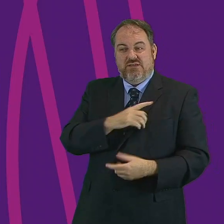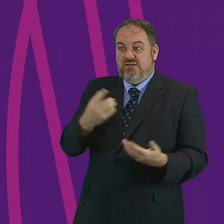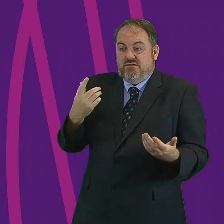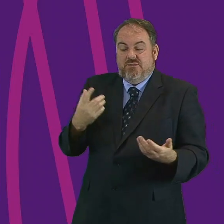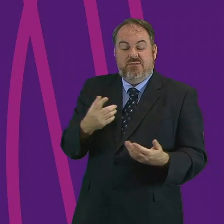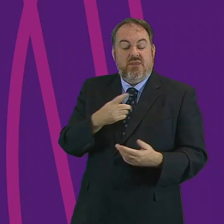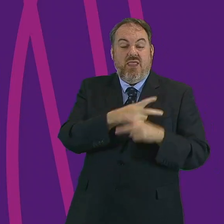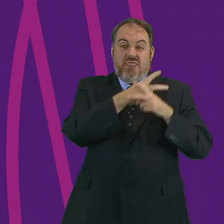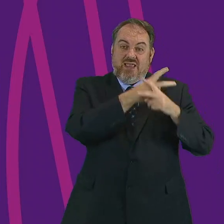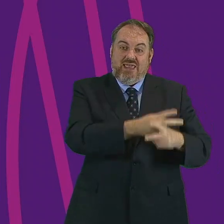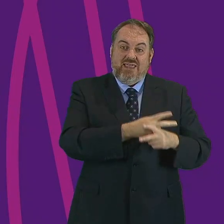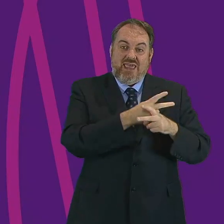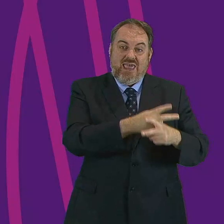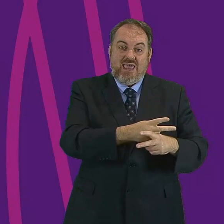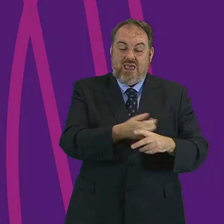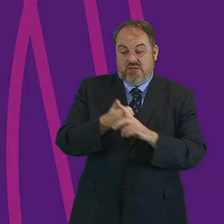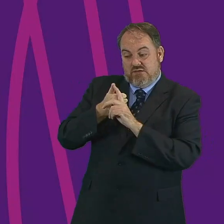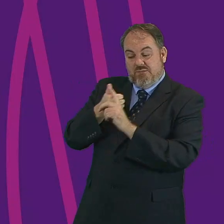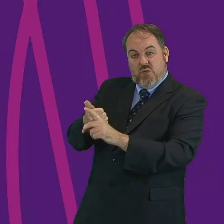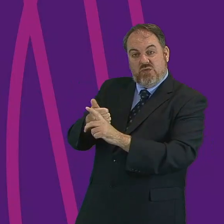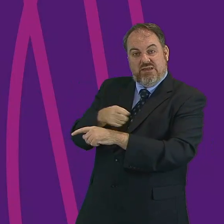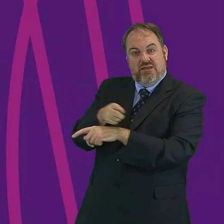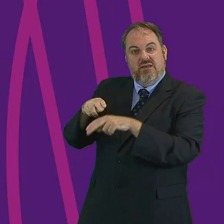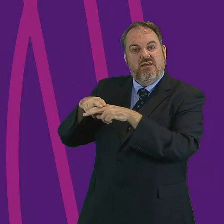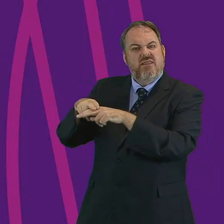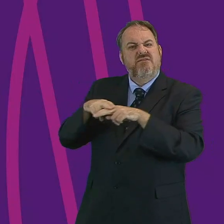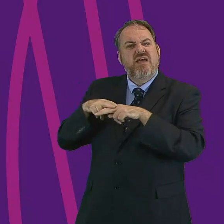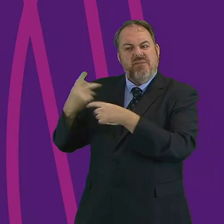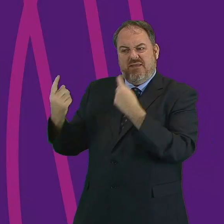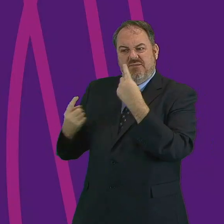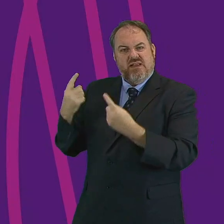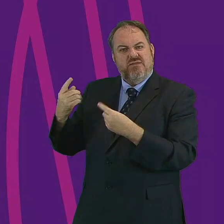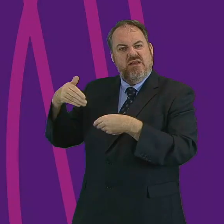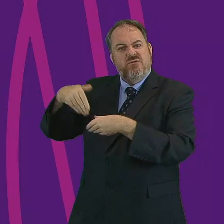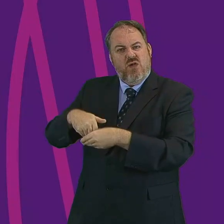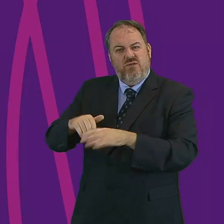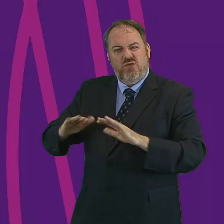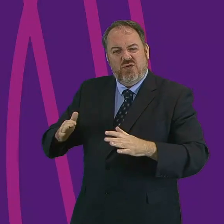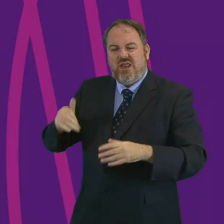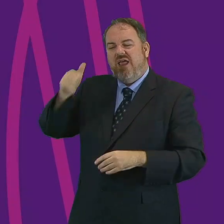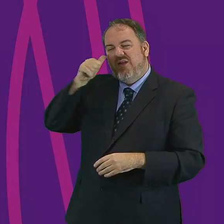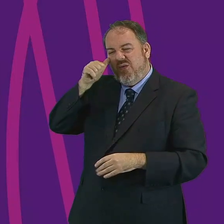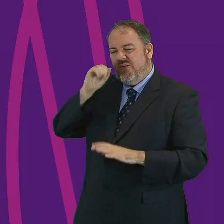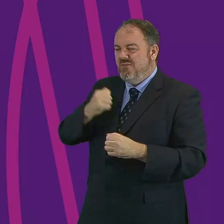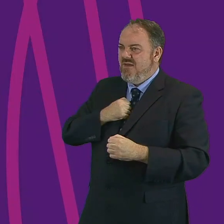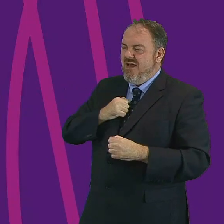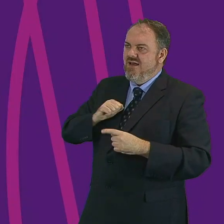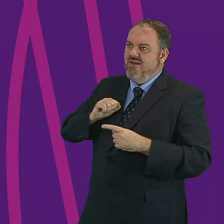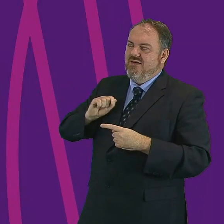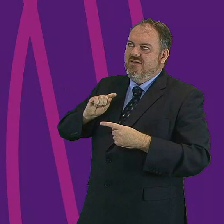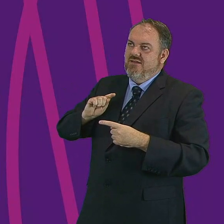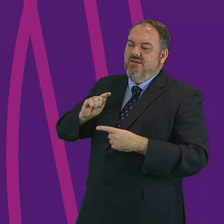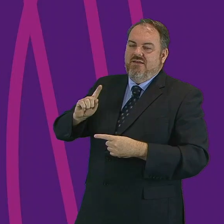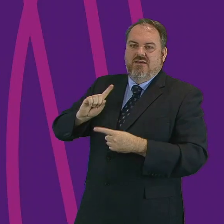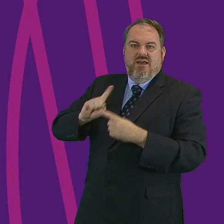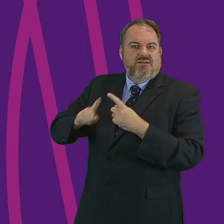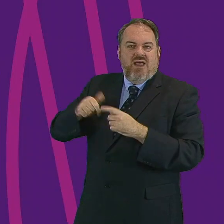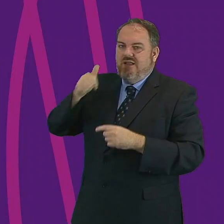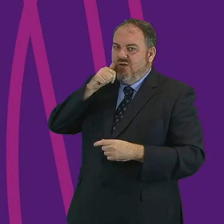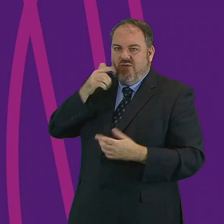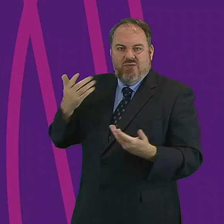does mean we take these decisions so seriously about trying to get this as right as possible. And I would ask